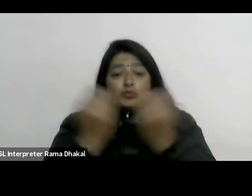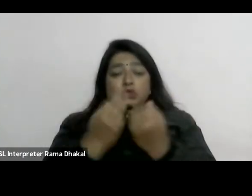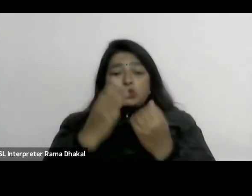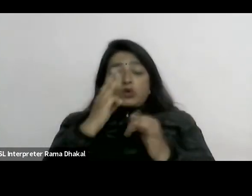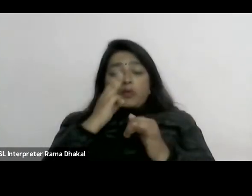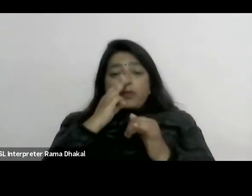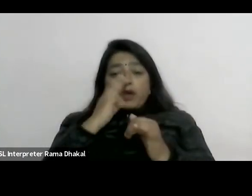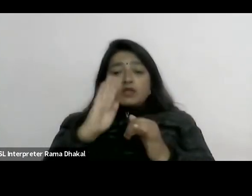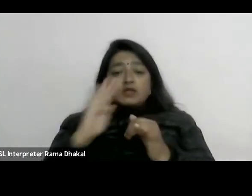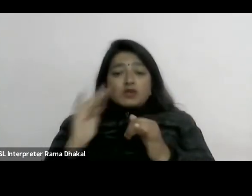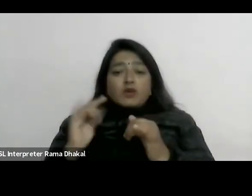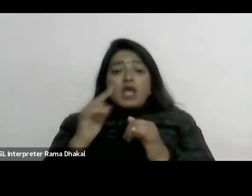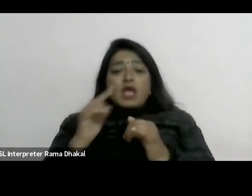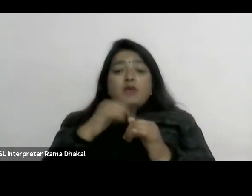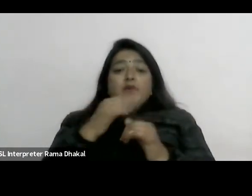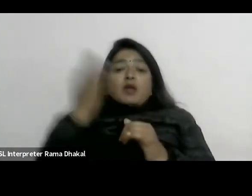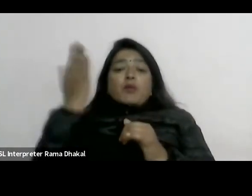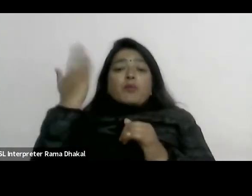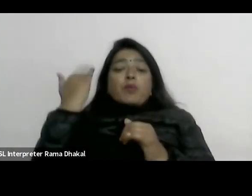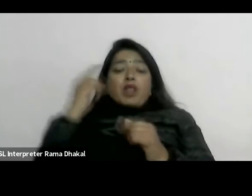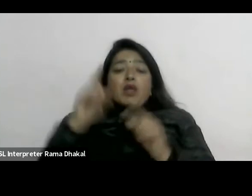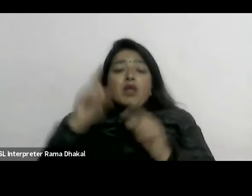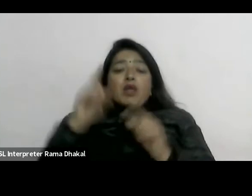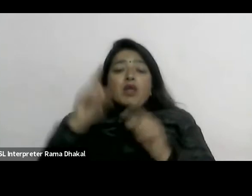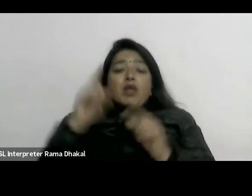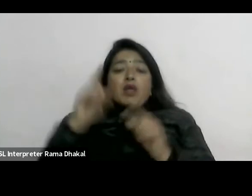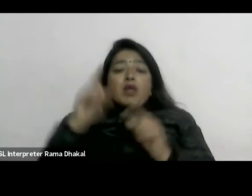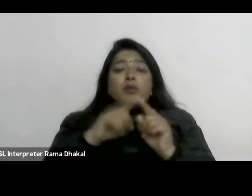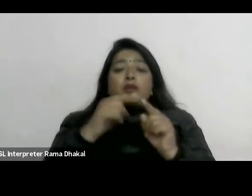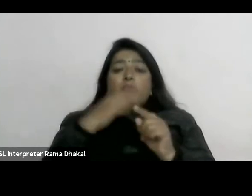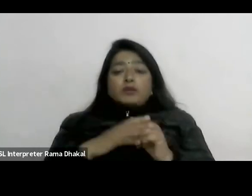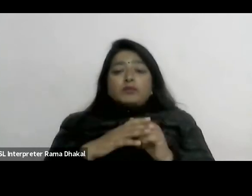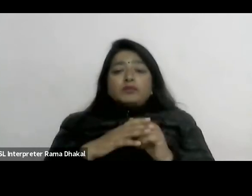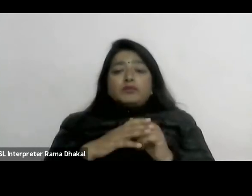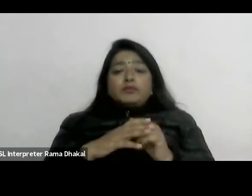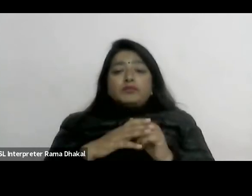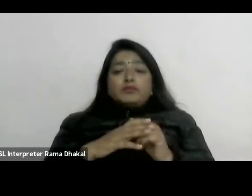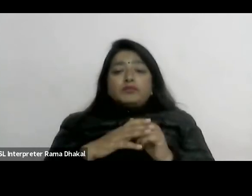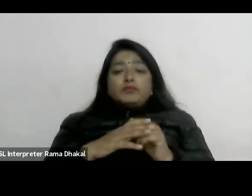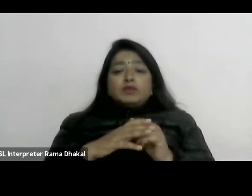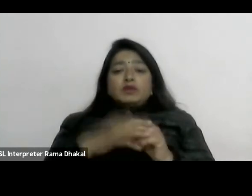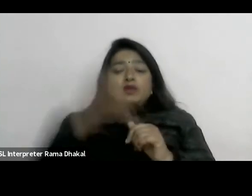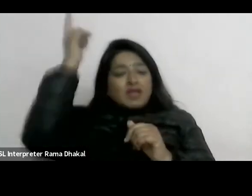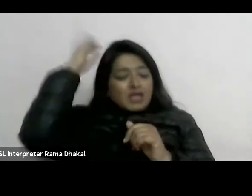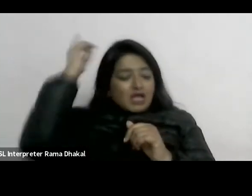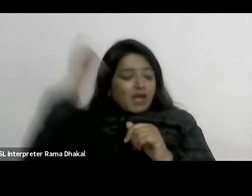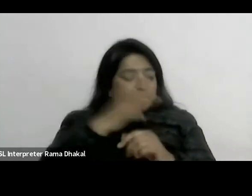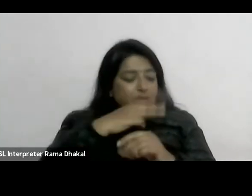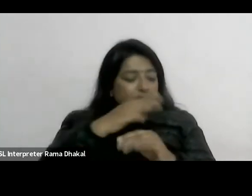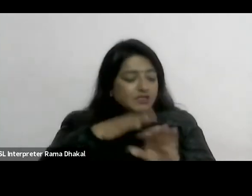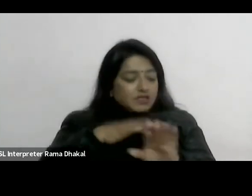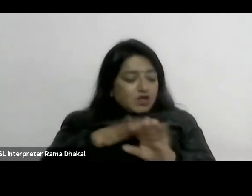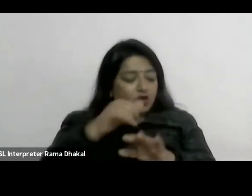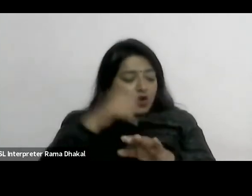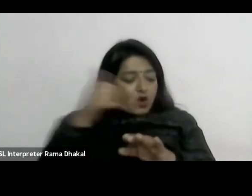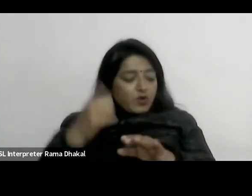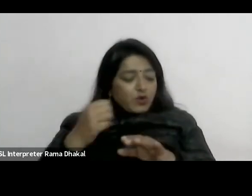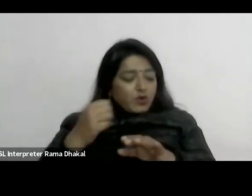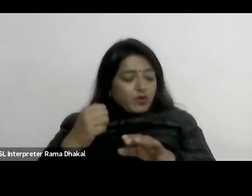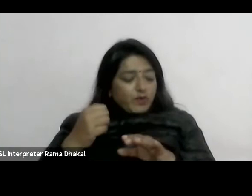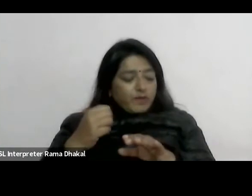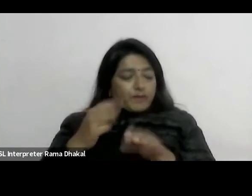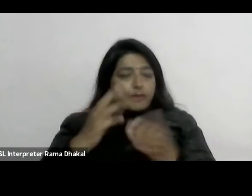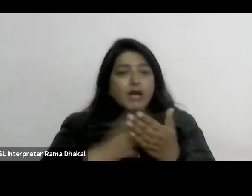by, as we've talked about, neoliberalism, colonialism, and growing anti-rights movements. And we need